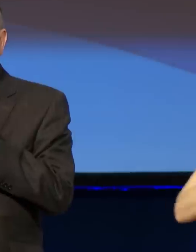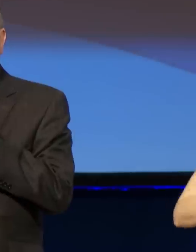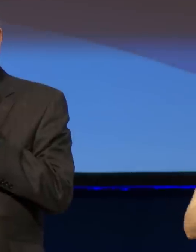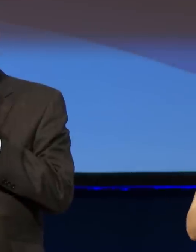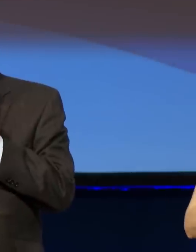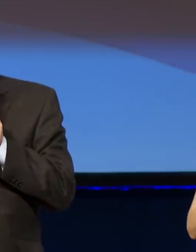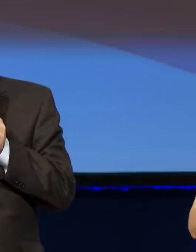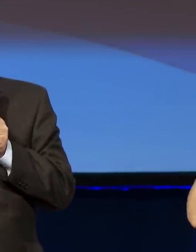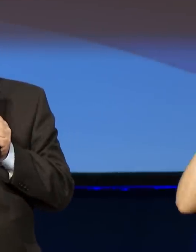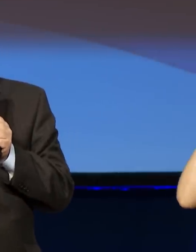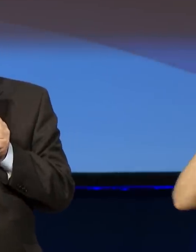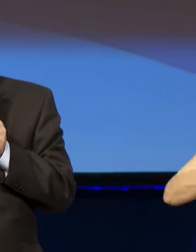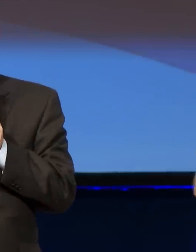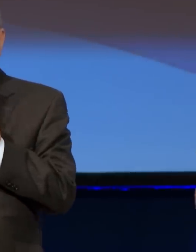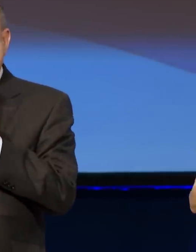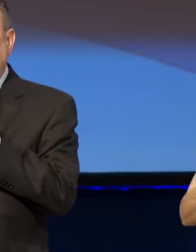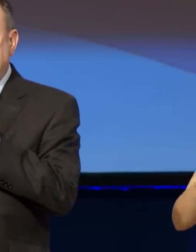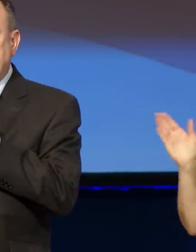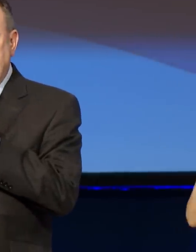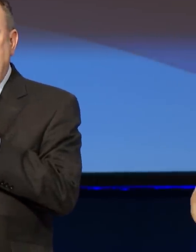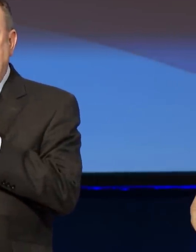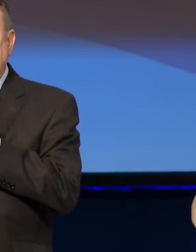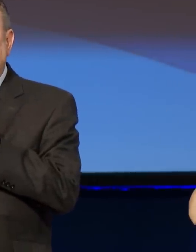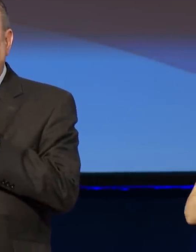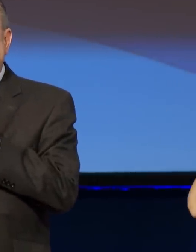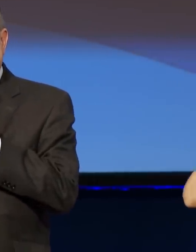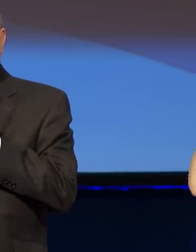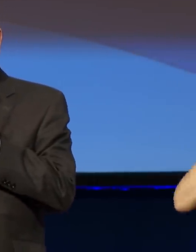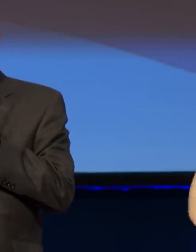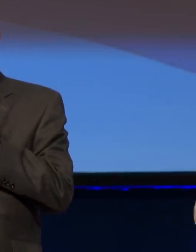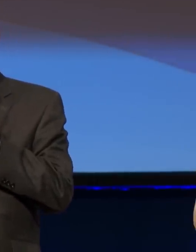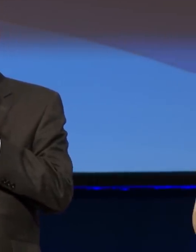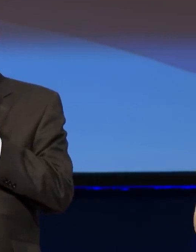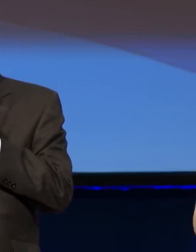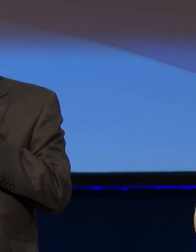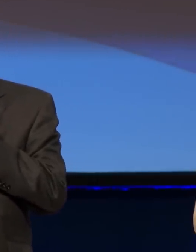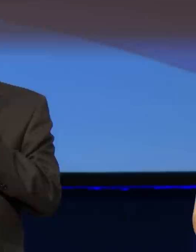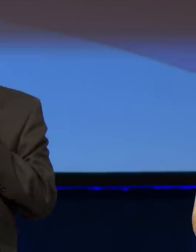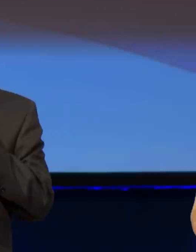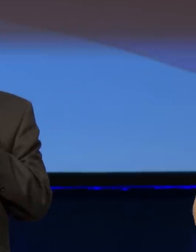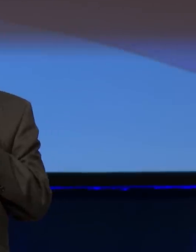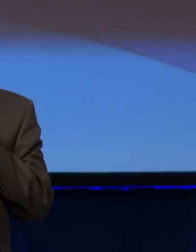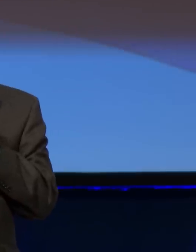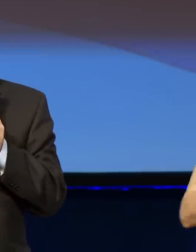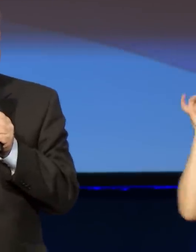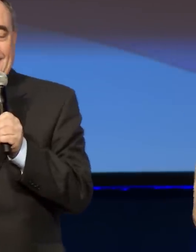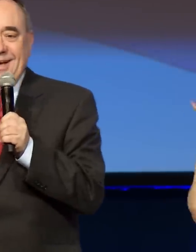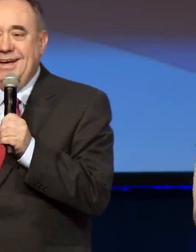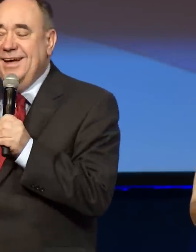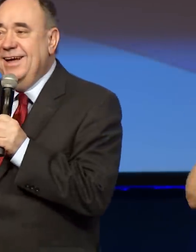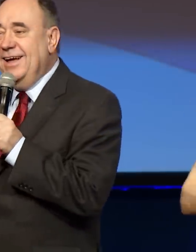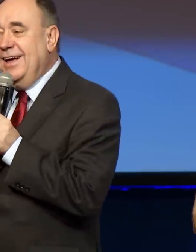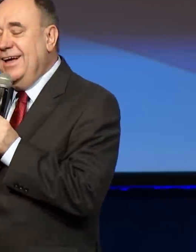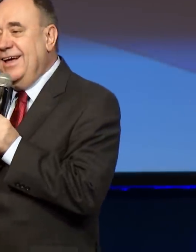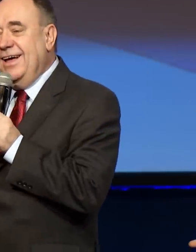we couldn't hand them out because all people saw was Michael Forsyth's face and refused to take the leaflets.